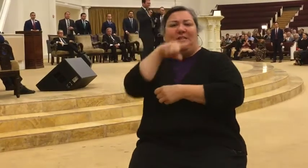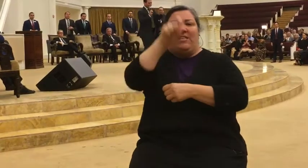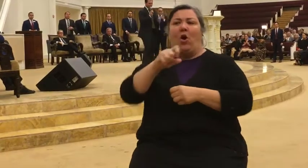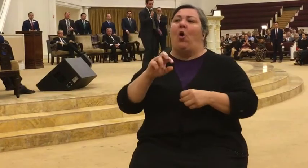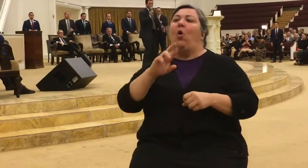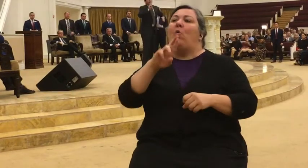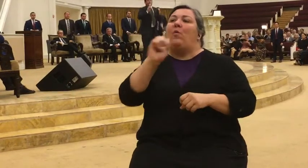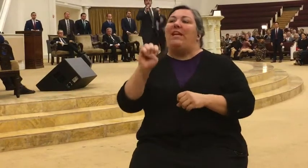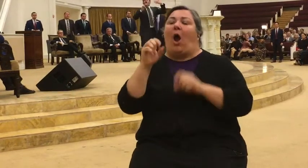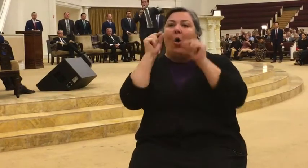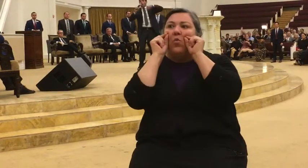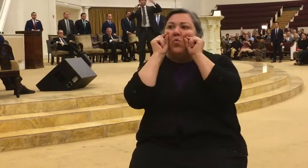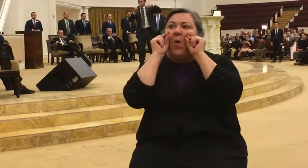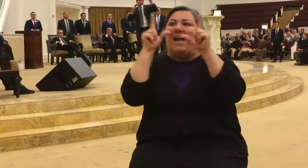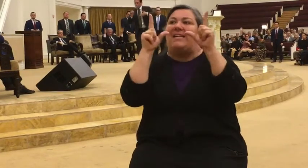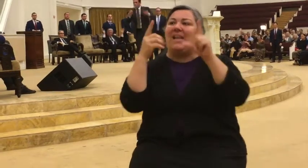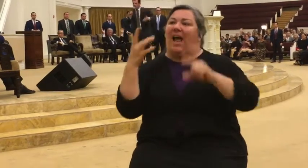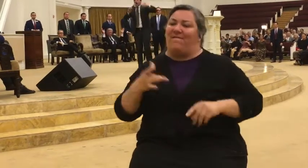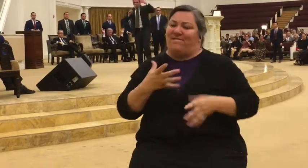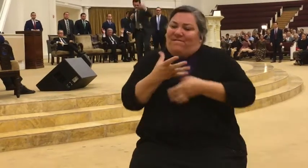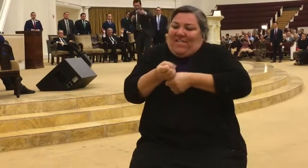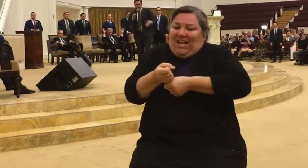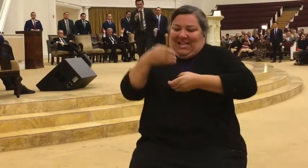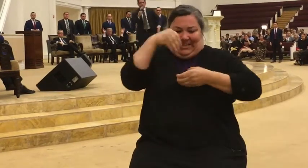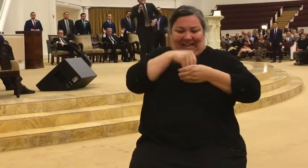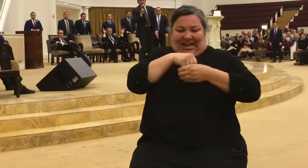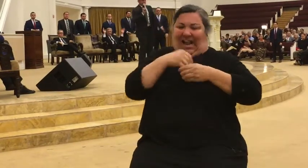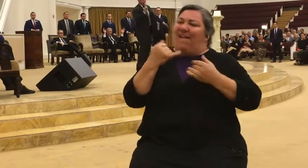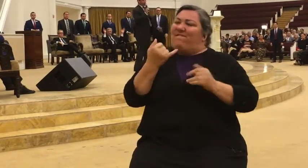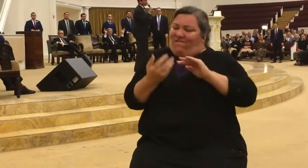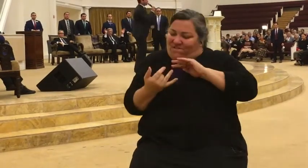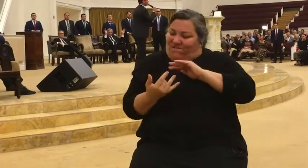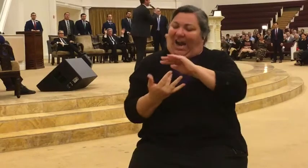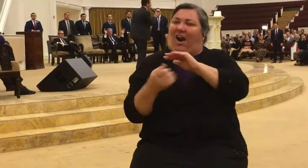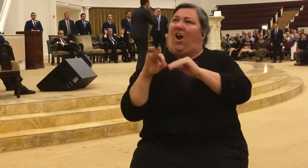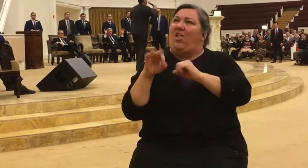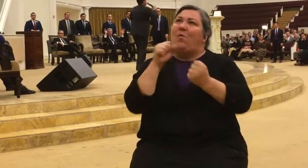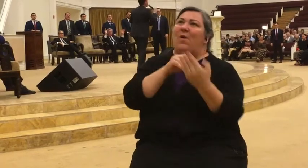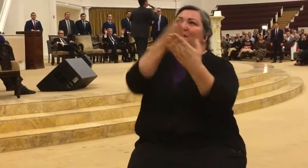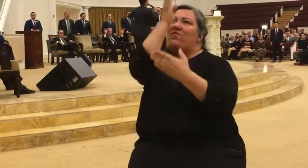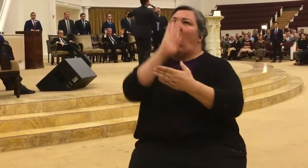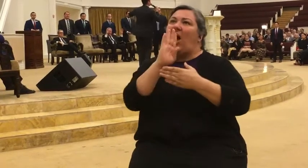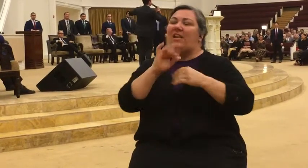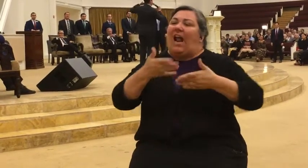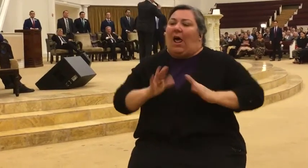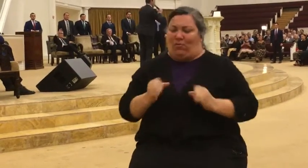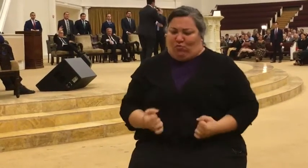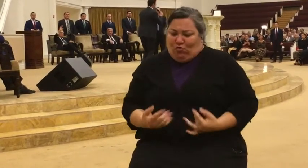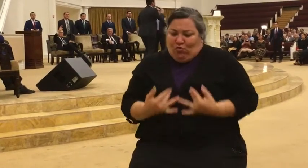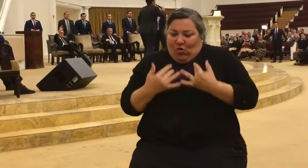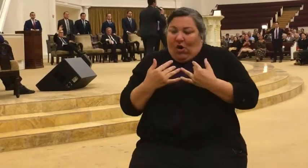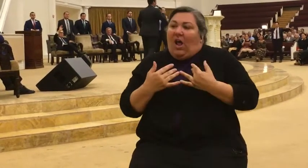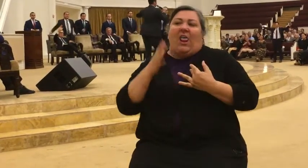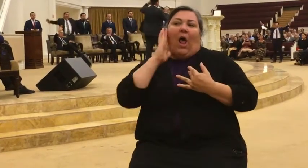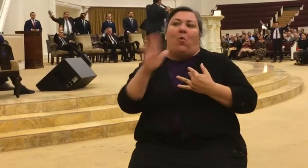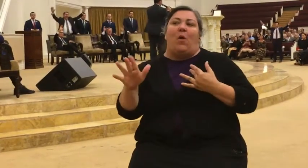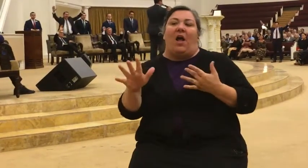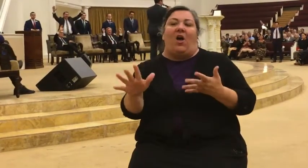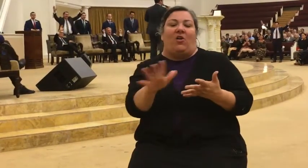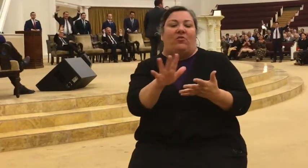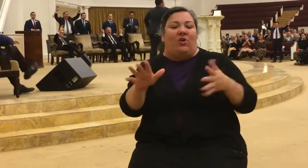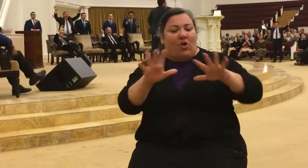to rekindle the all-consuming fire of the presence of God that'll consume your doubt and